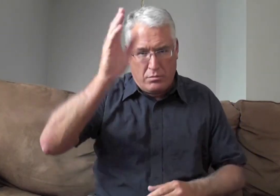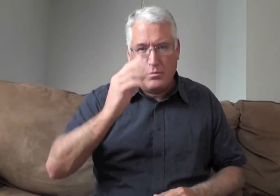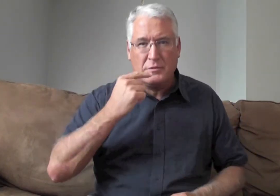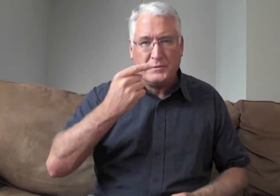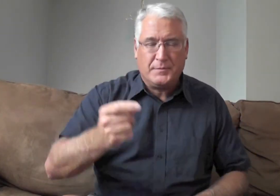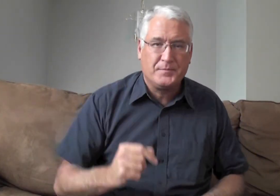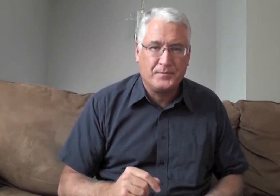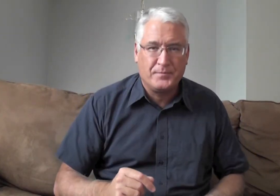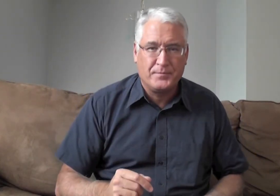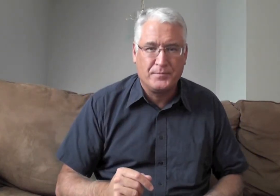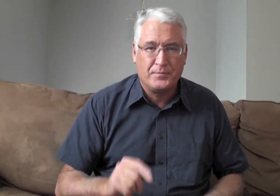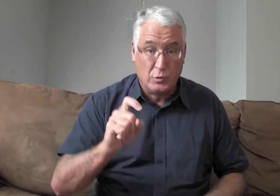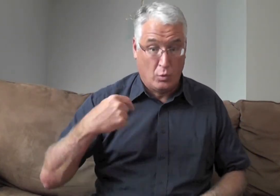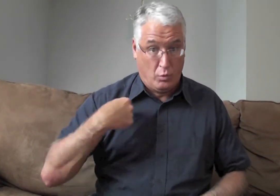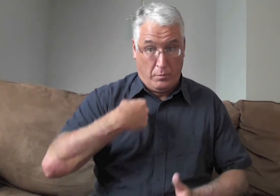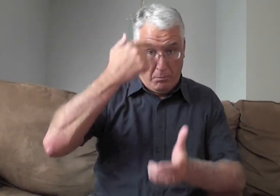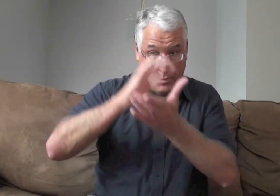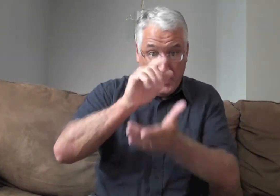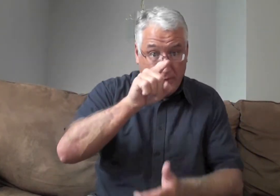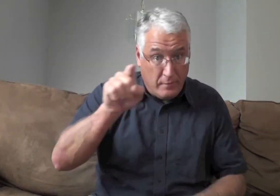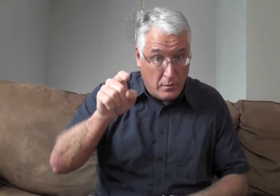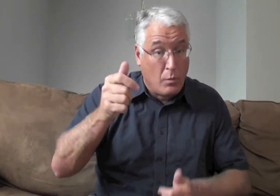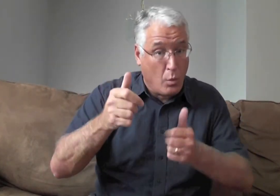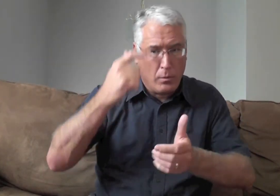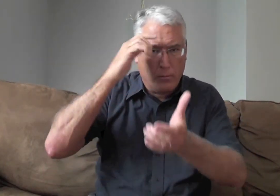is there. God says it. Now, should